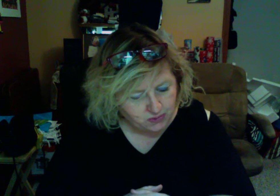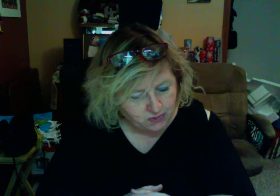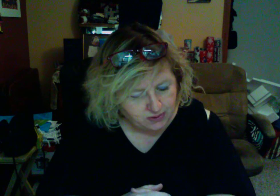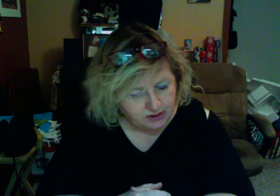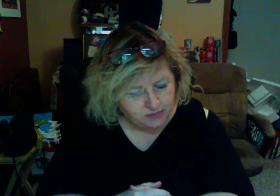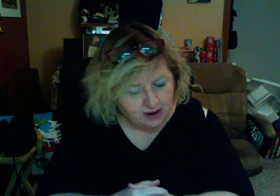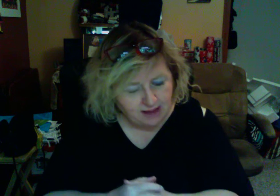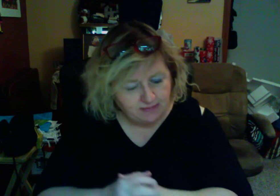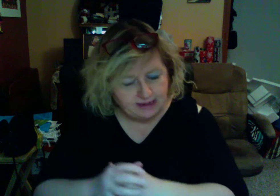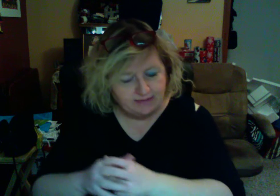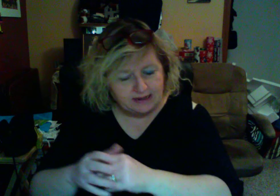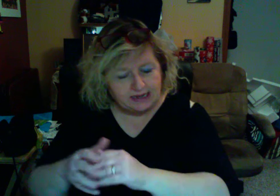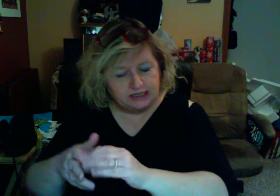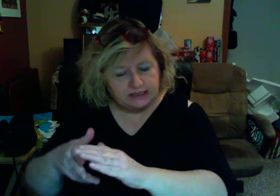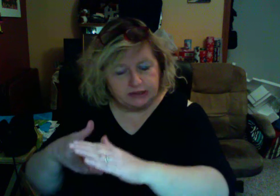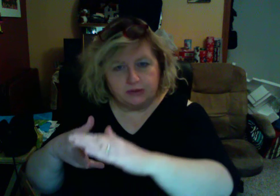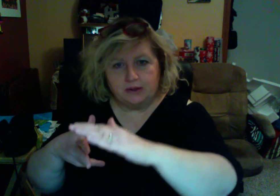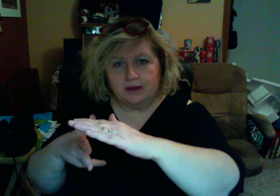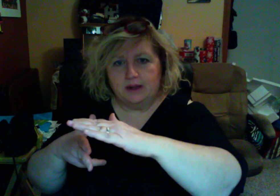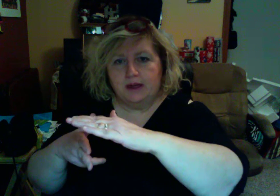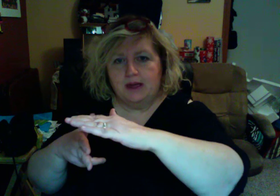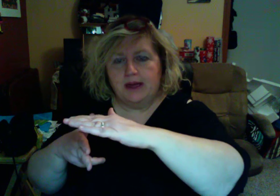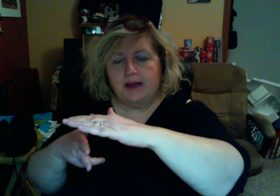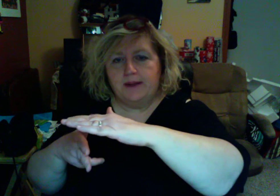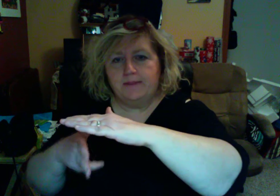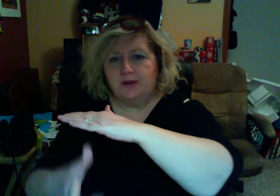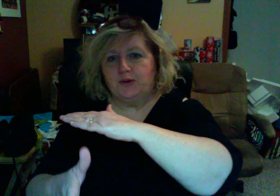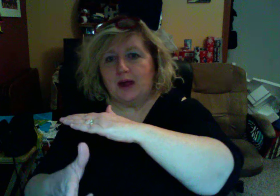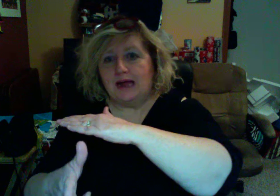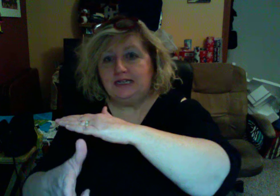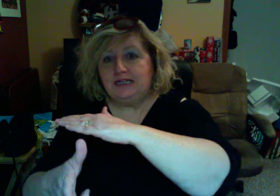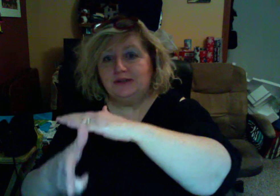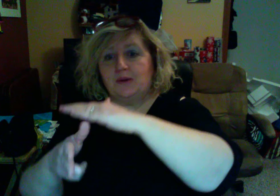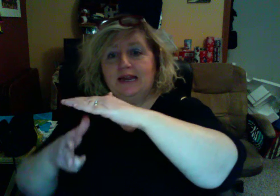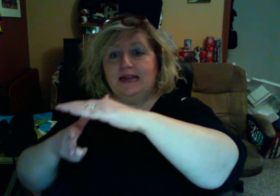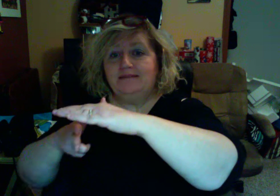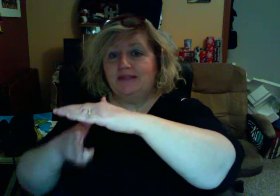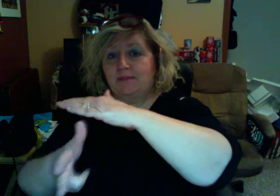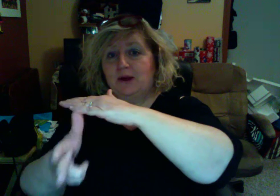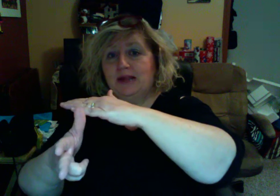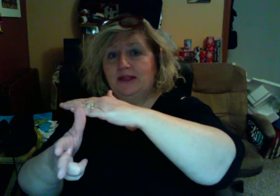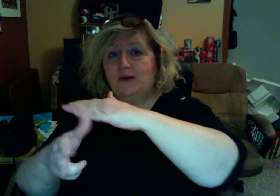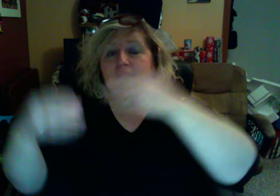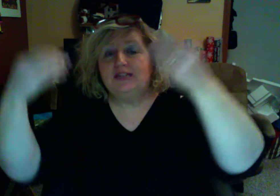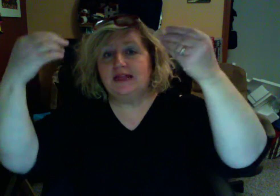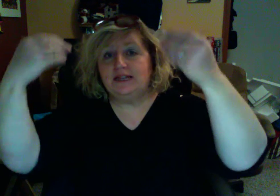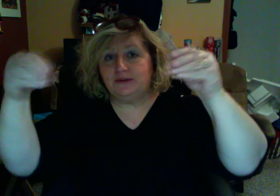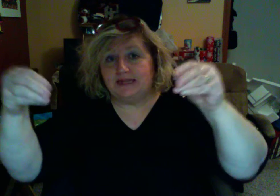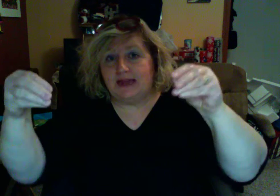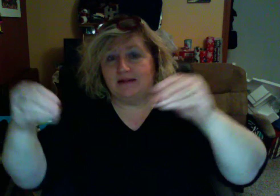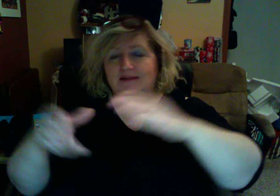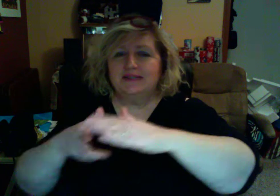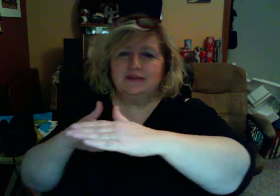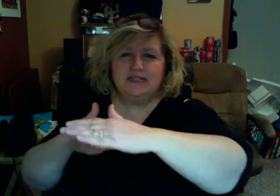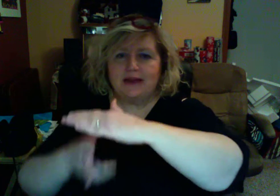So you probably even can just do garage, going in, like parking in the garage, and then do sale. So just kind of